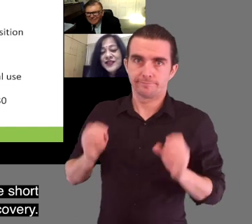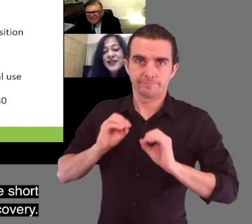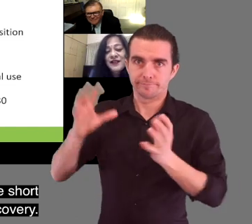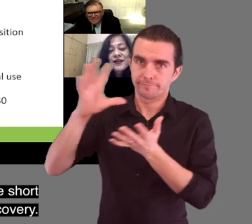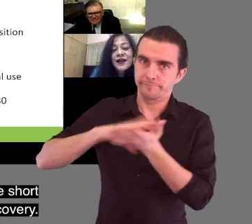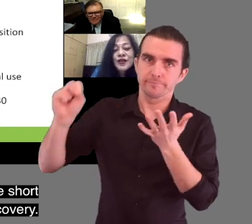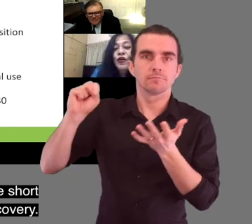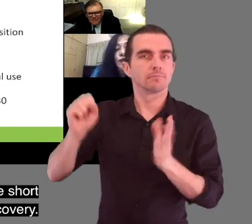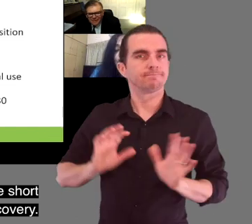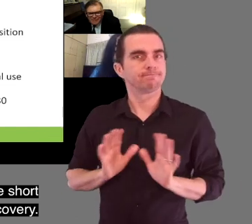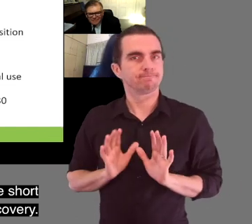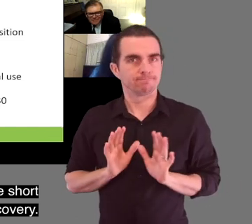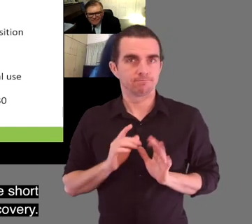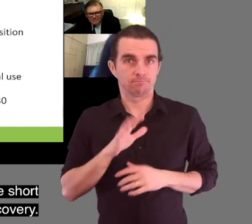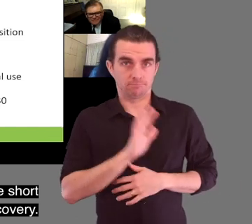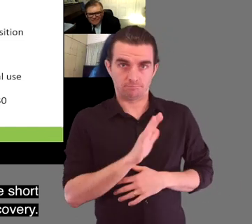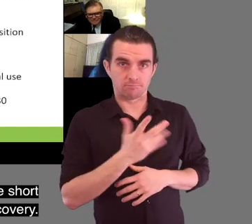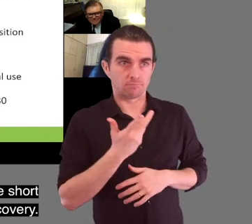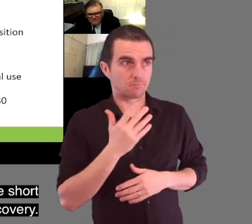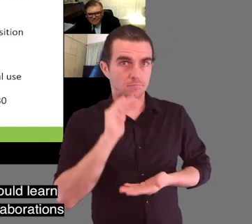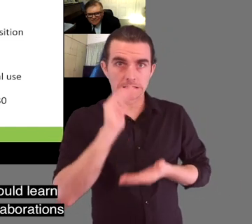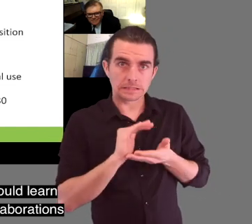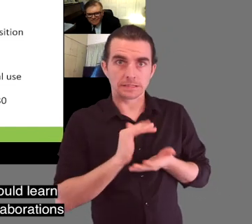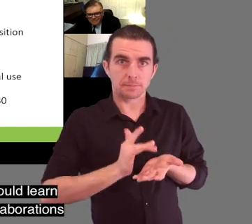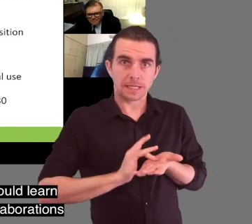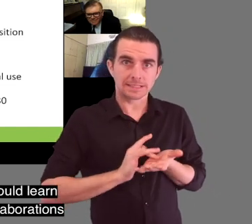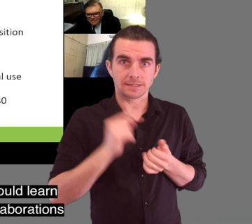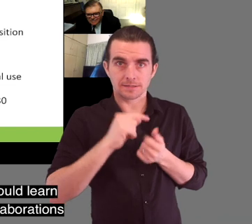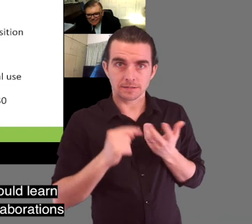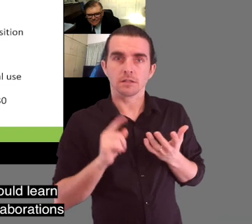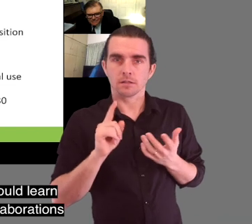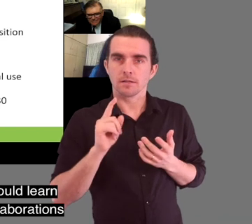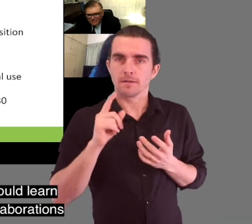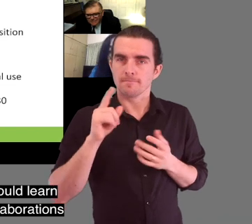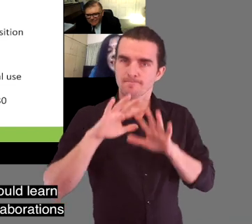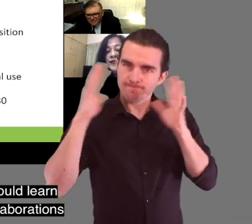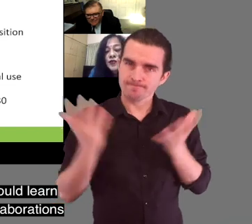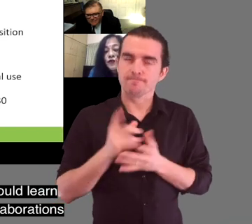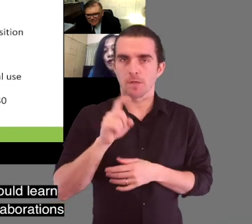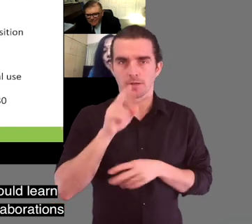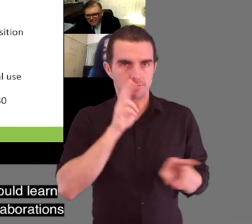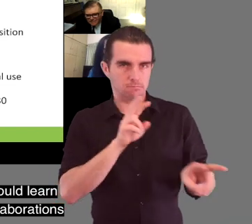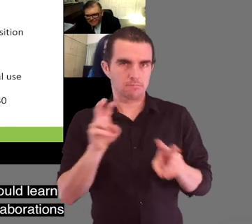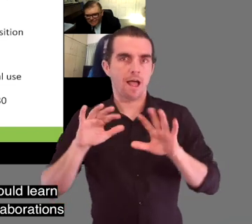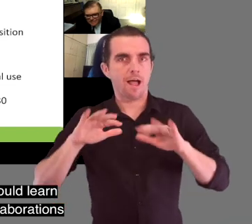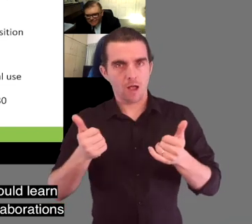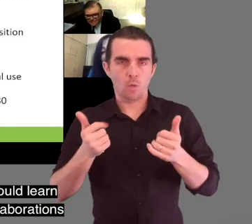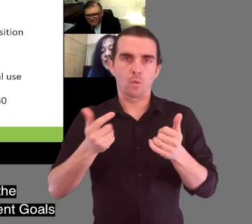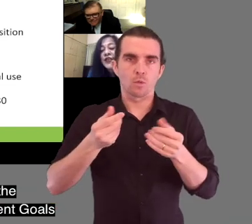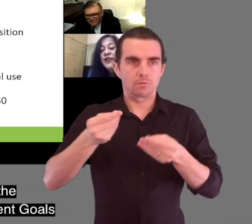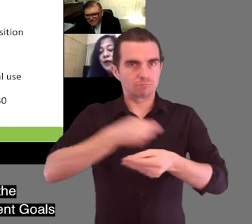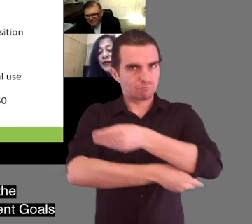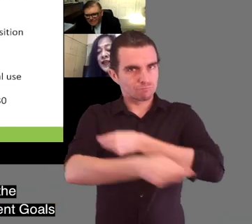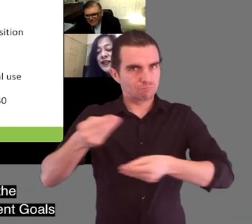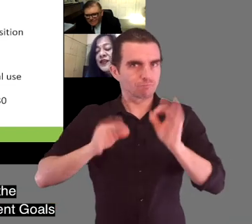underprivileged there short of medicines and recovery. And the entire world should learn the lessons of global collaborations